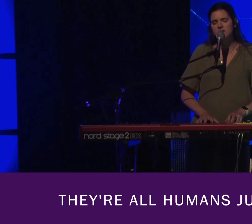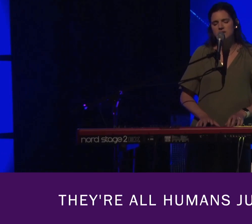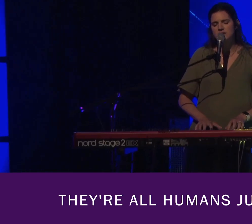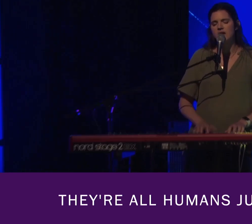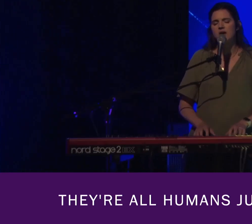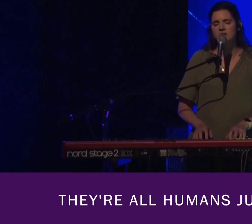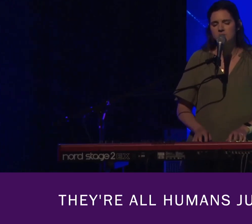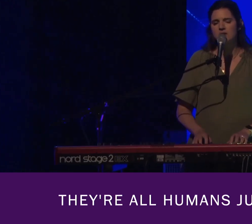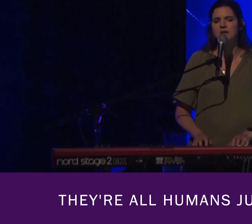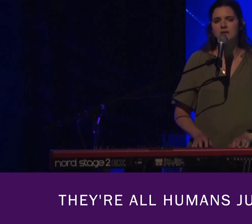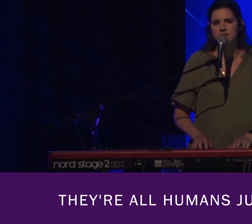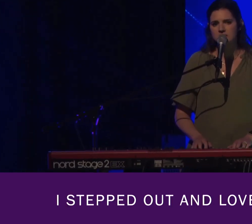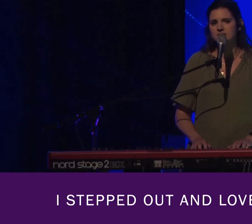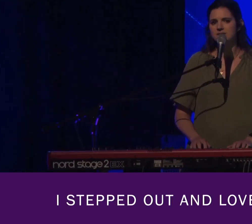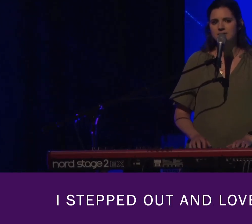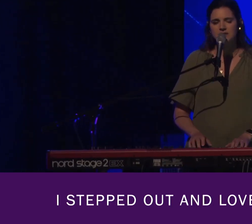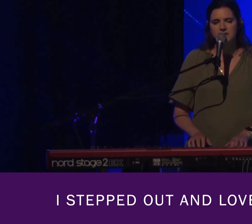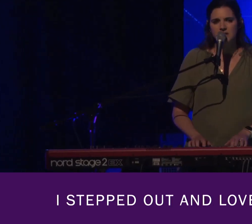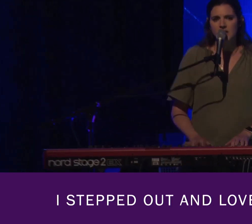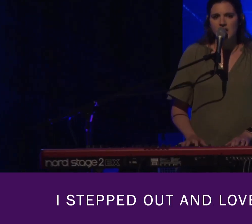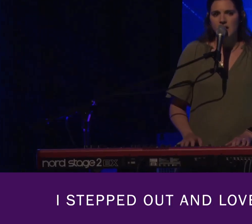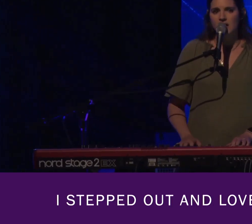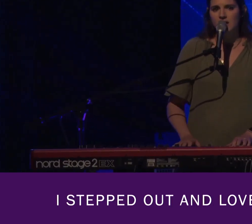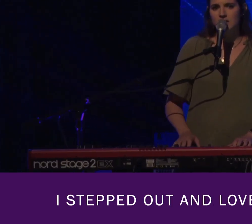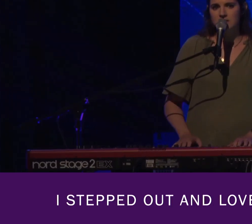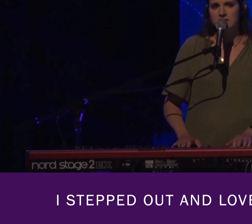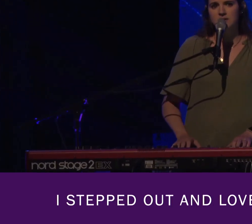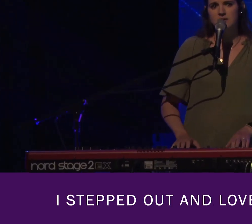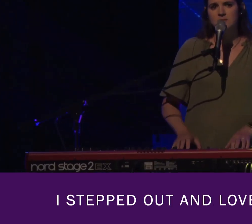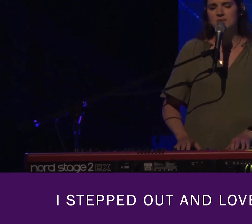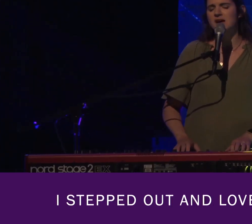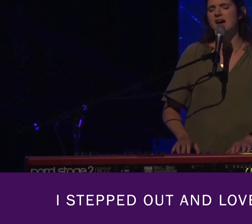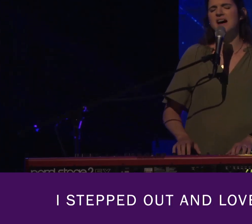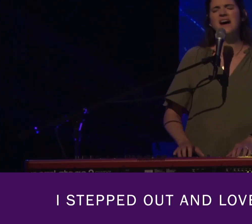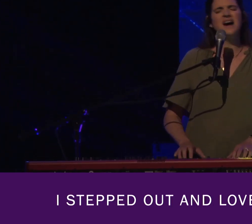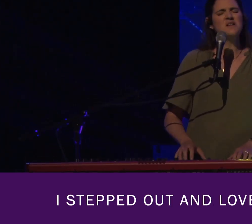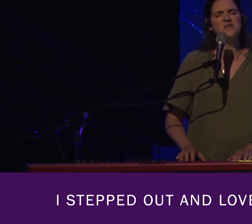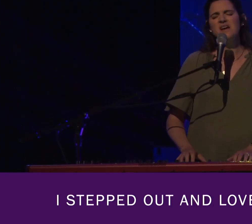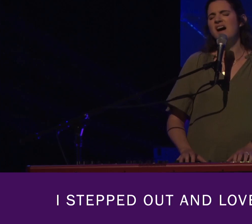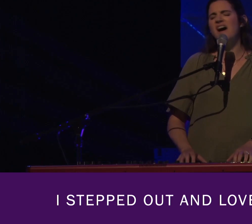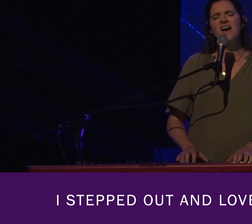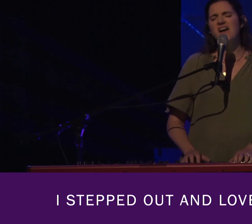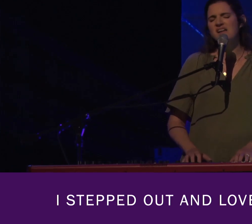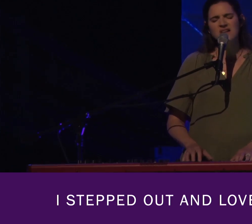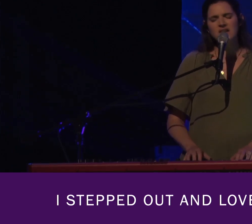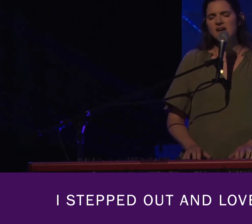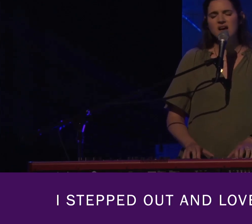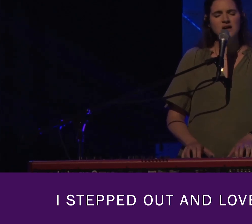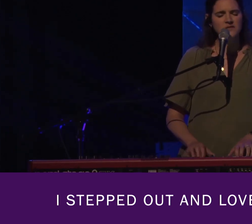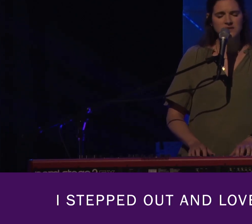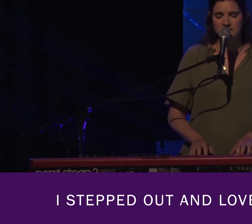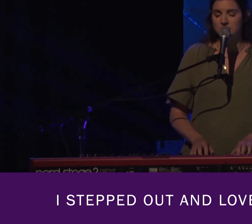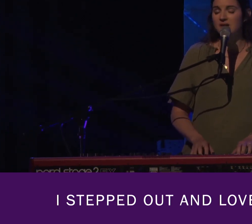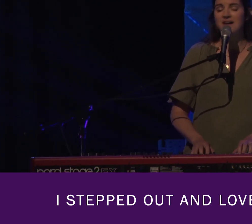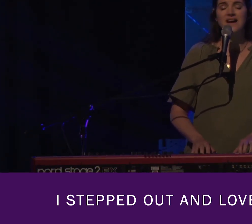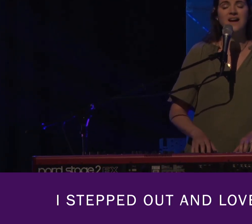humans just like me. I stepped out and